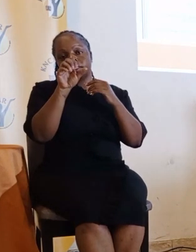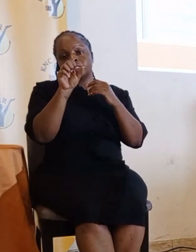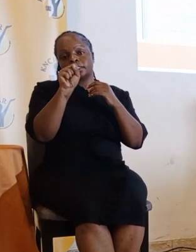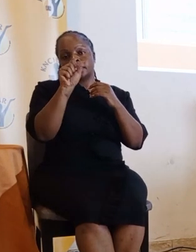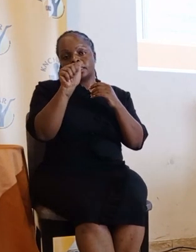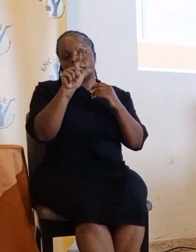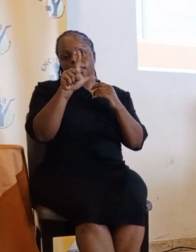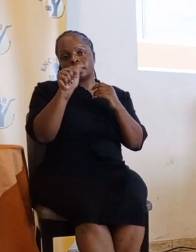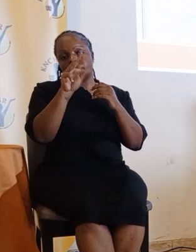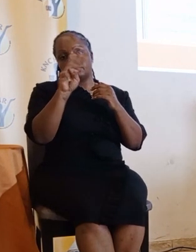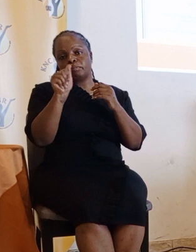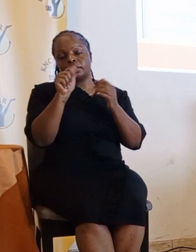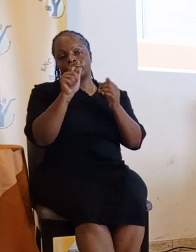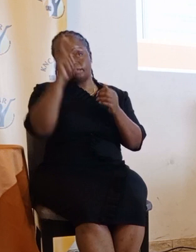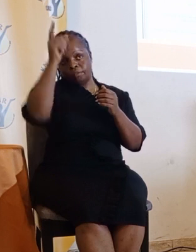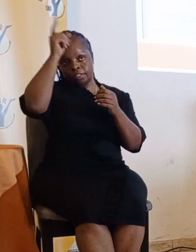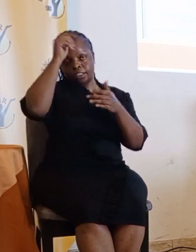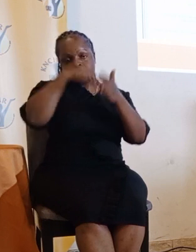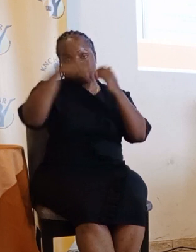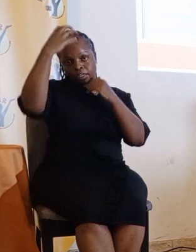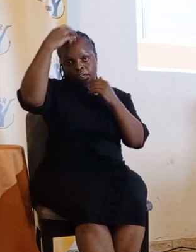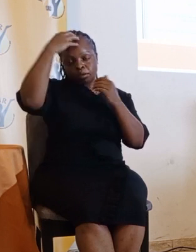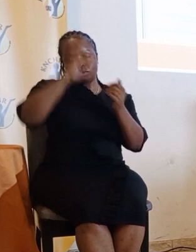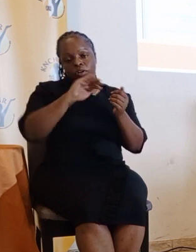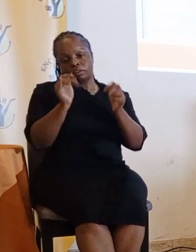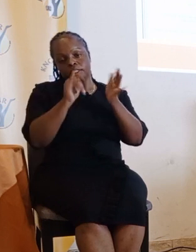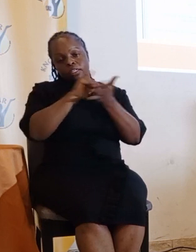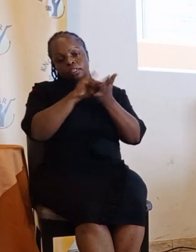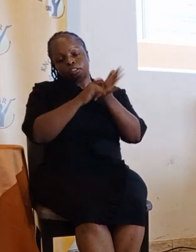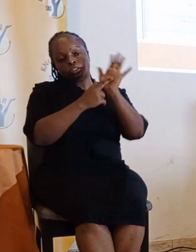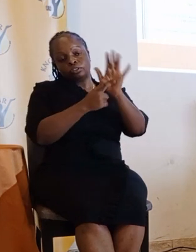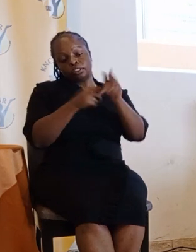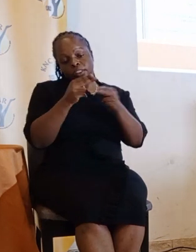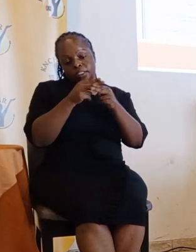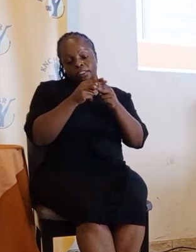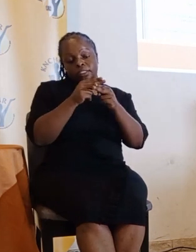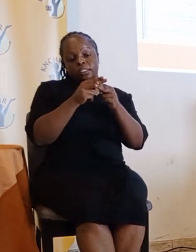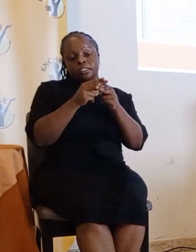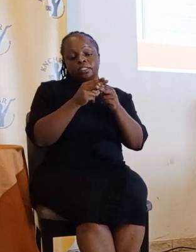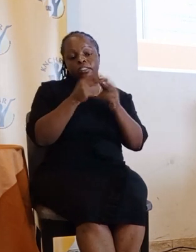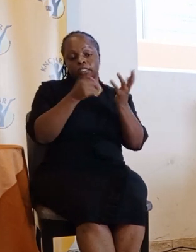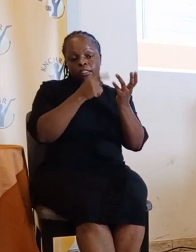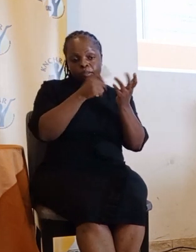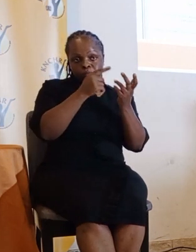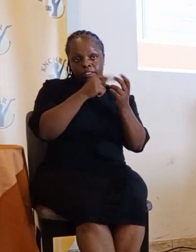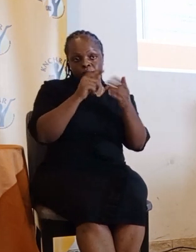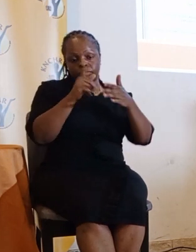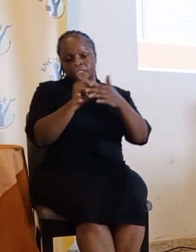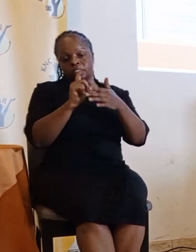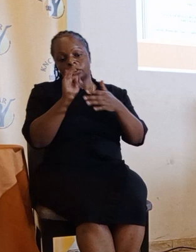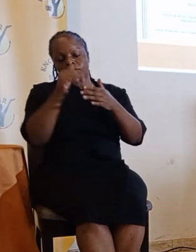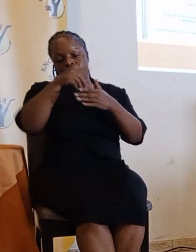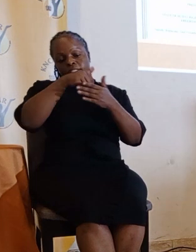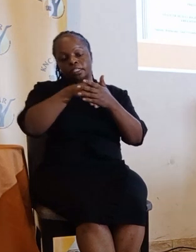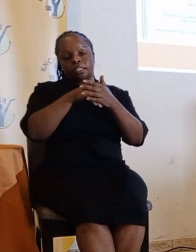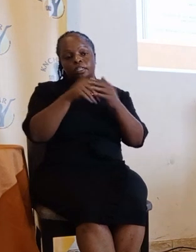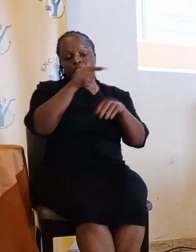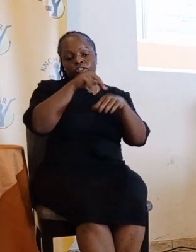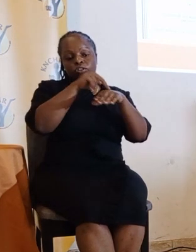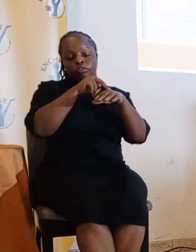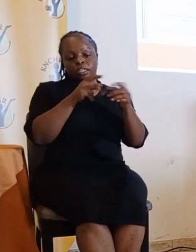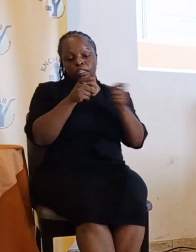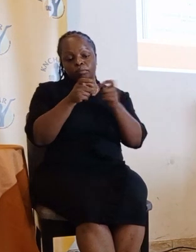County. This shows that with the recent trends, the Ministry of Interior and National Administration, the National